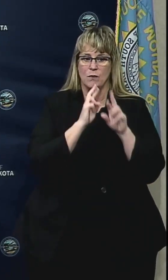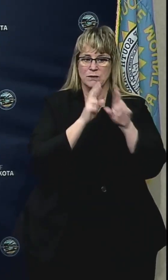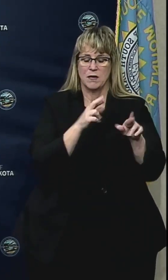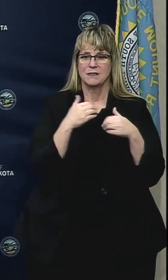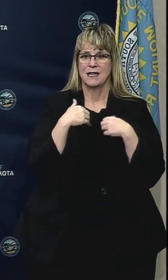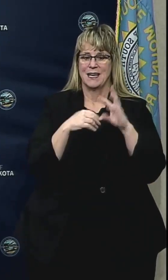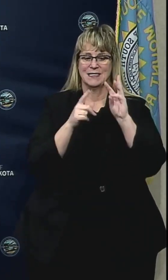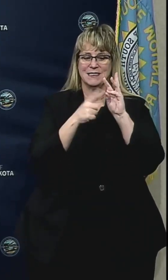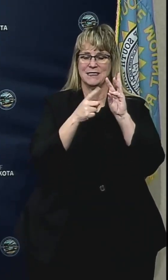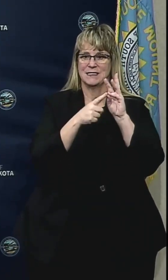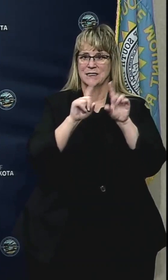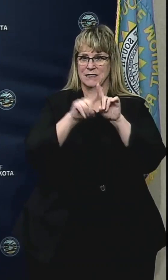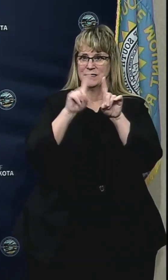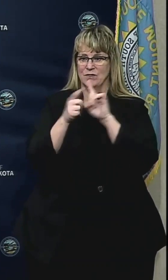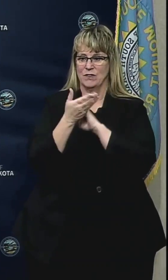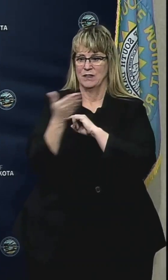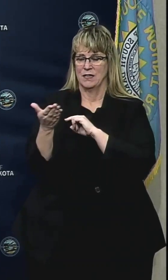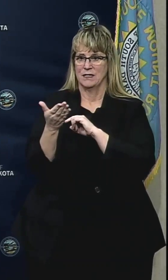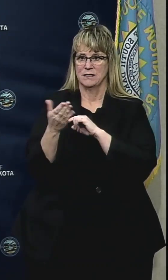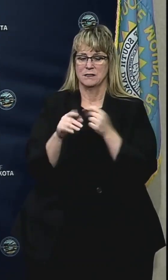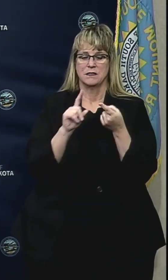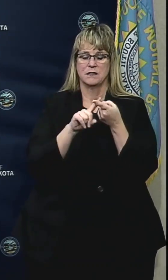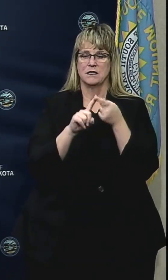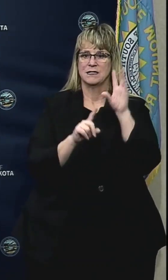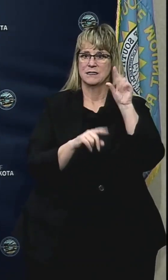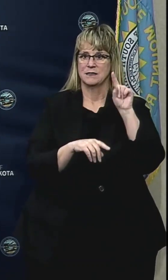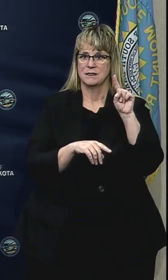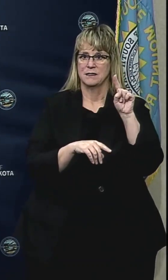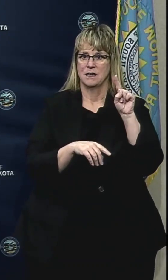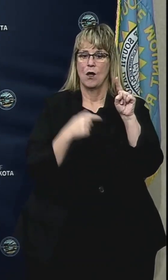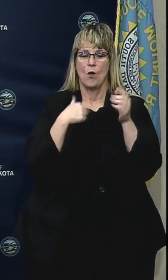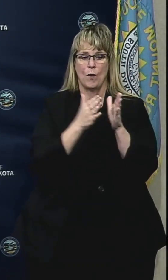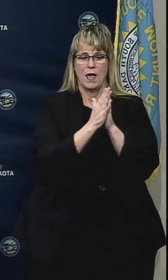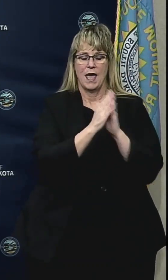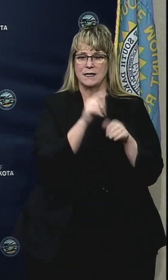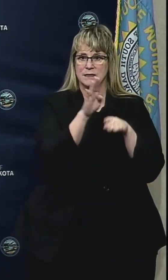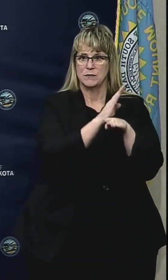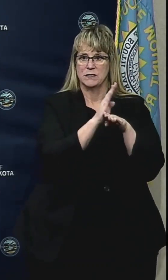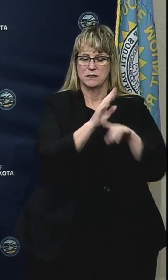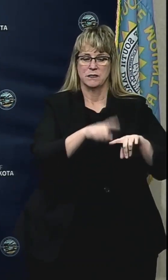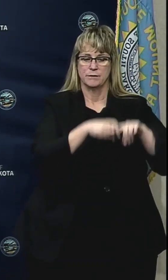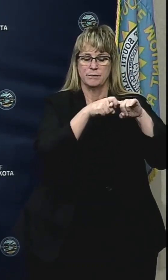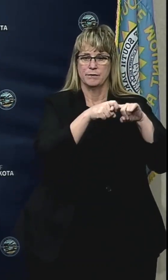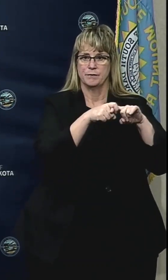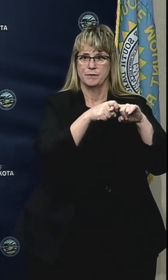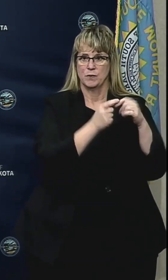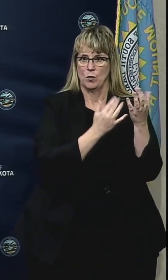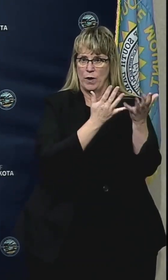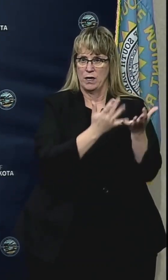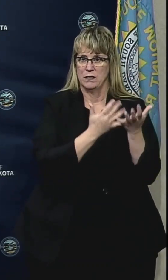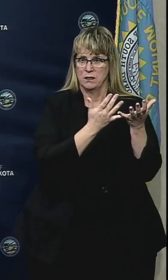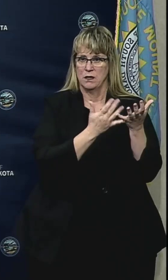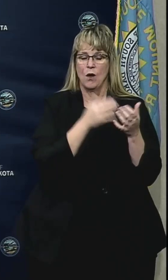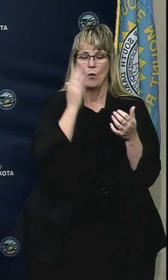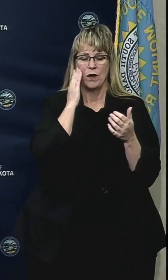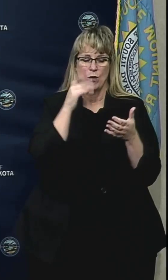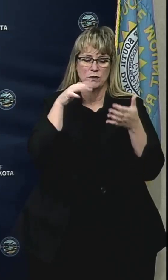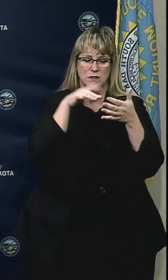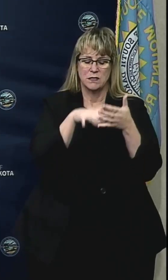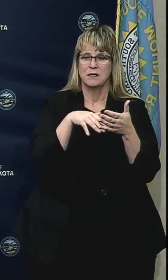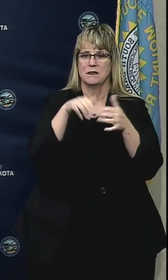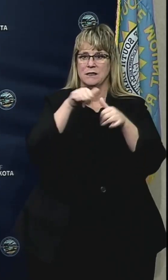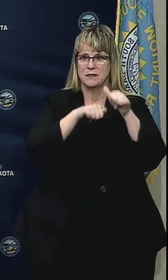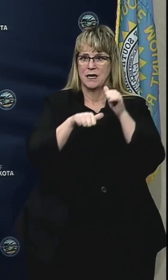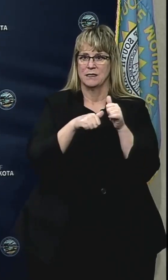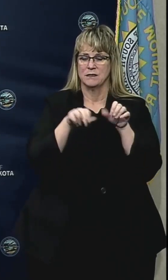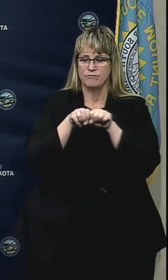6 different key parts to it. The first one is that we asked Smithfield to take a pause. We know from studying the science of the